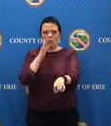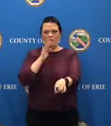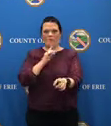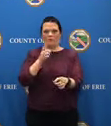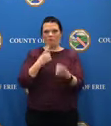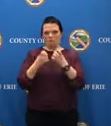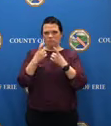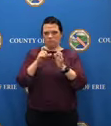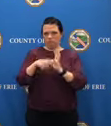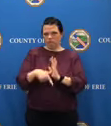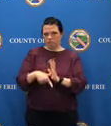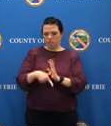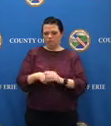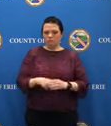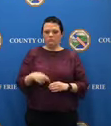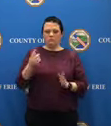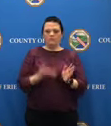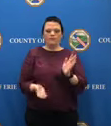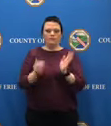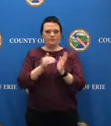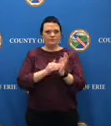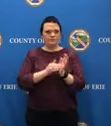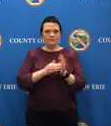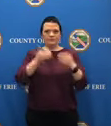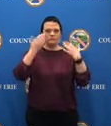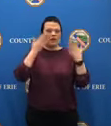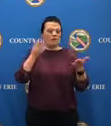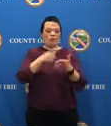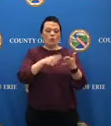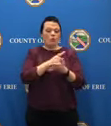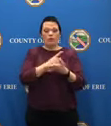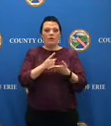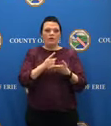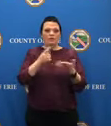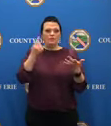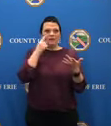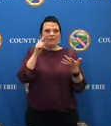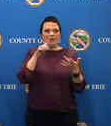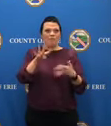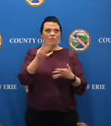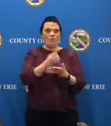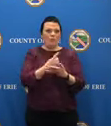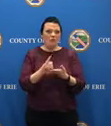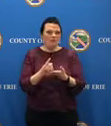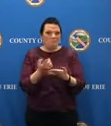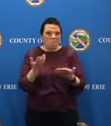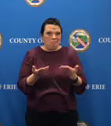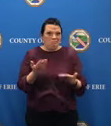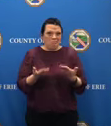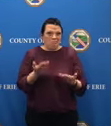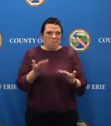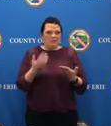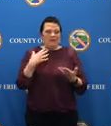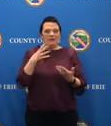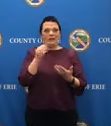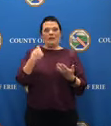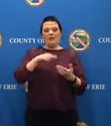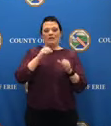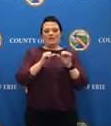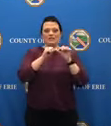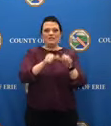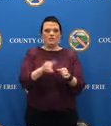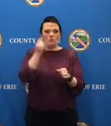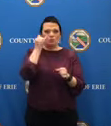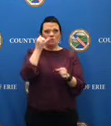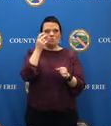bit. This is, once again, I don't even know what week it is. I think it's about the fourth week. And we continue to see